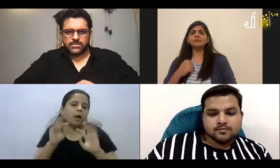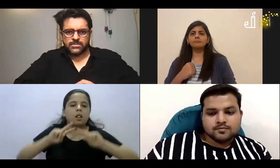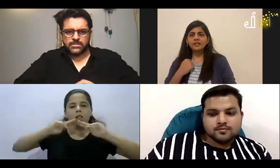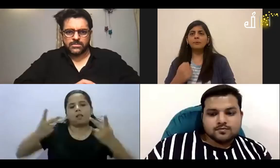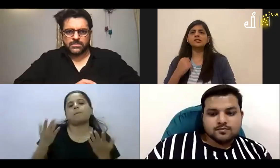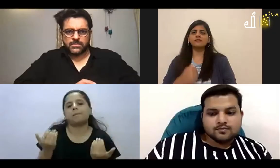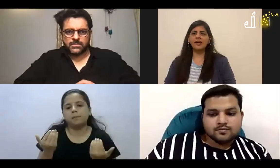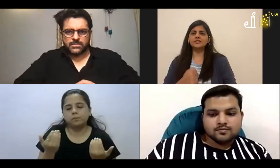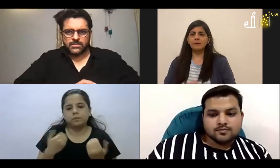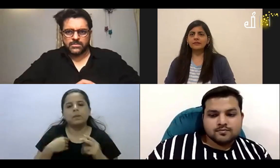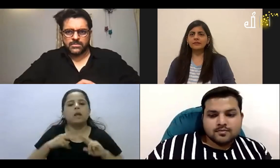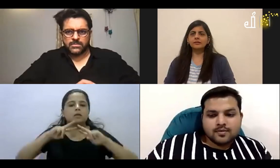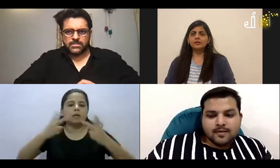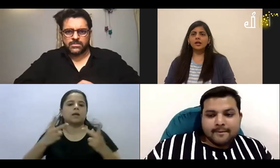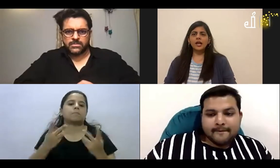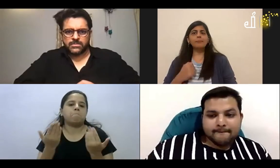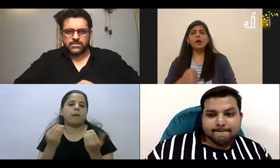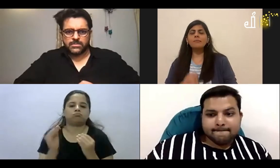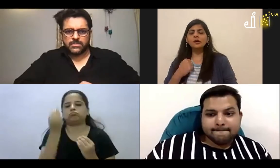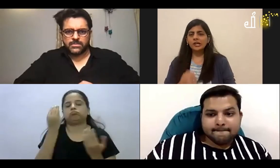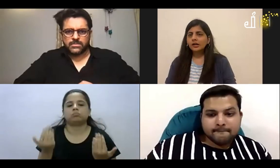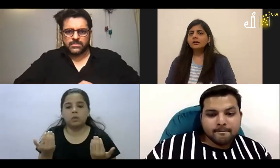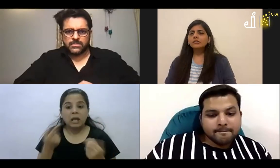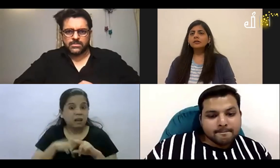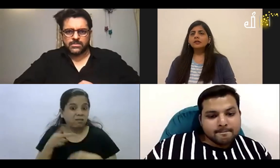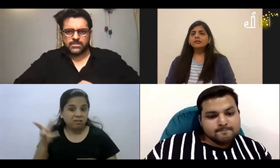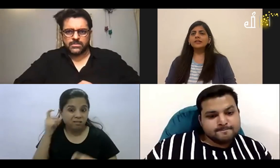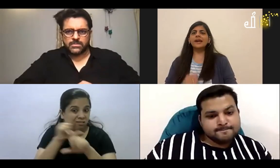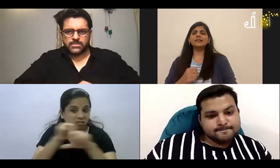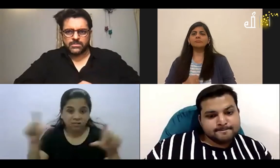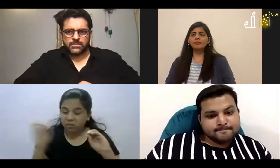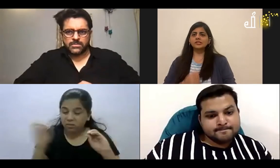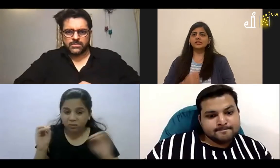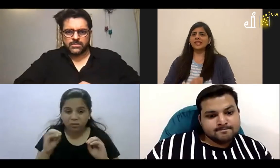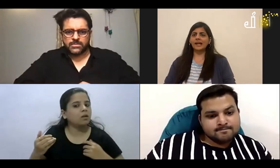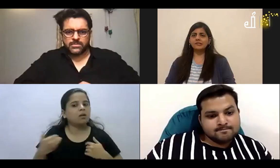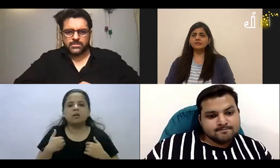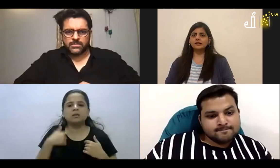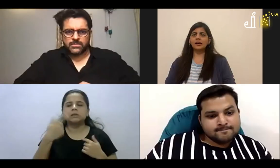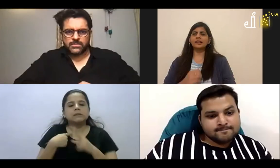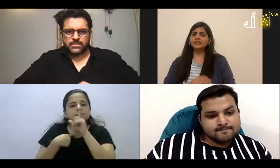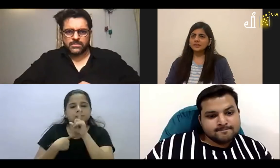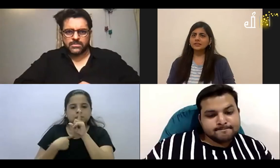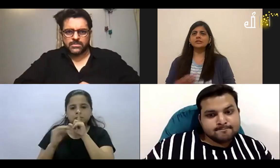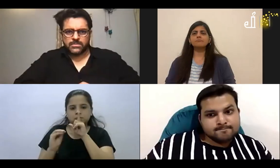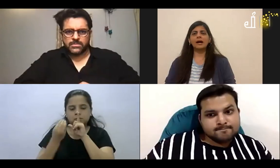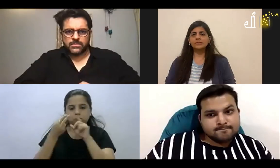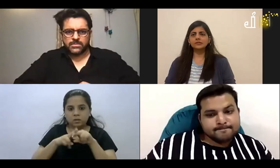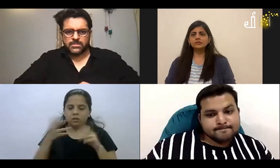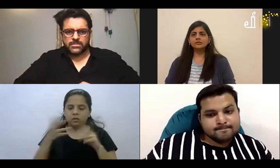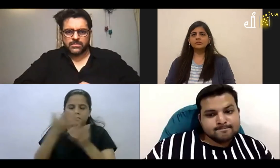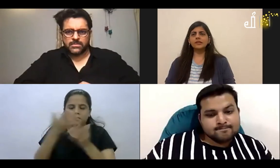My response reflects better. If I'm not able to hear, then I prefer to stay silent and let the discussion